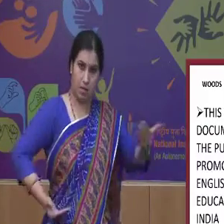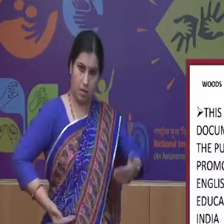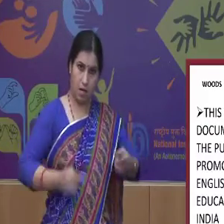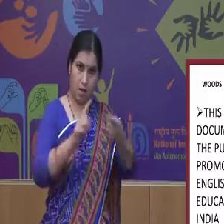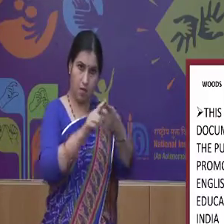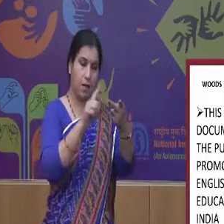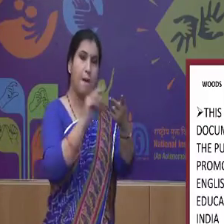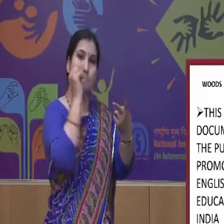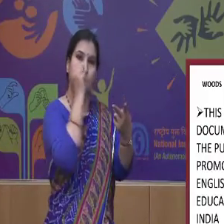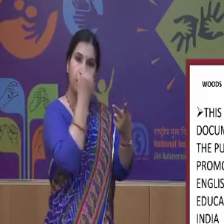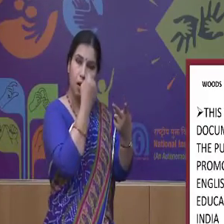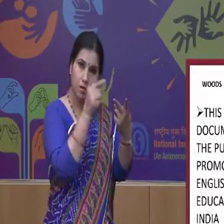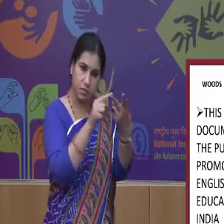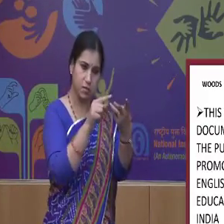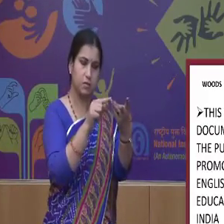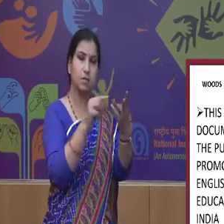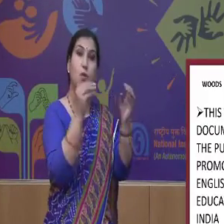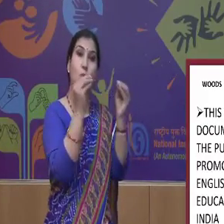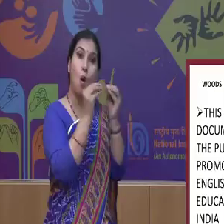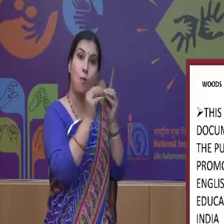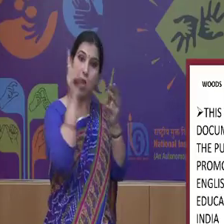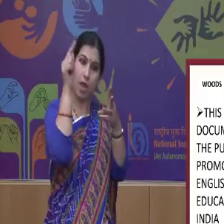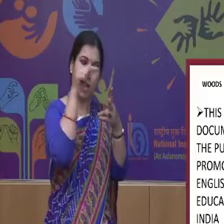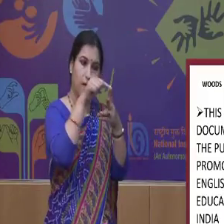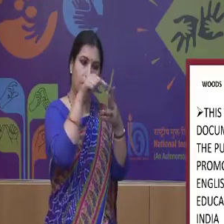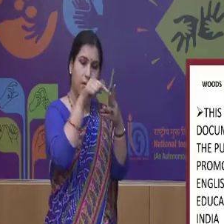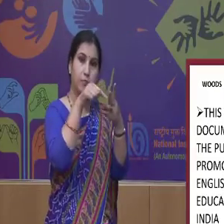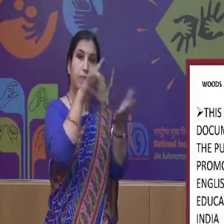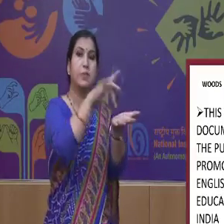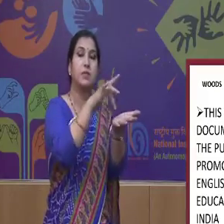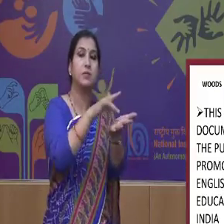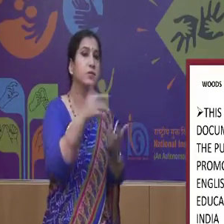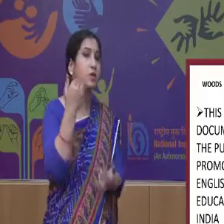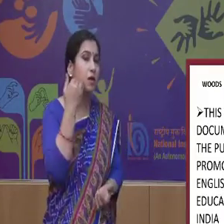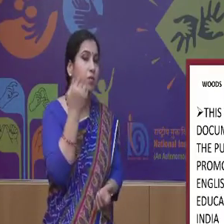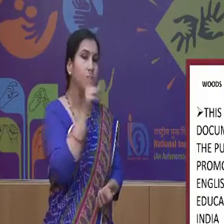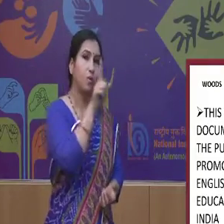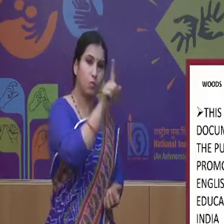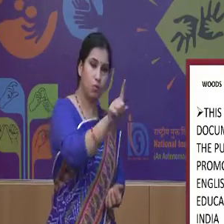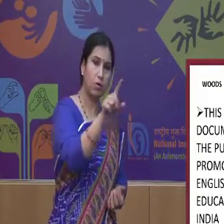Madras, and Bombay in the year 1857.